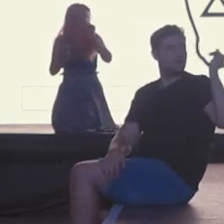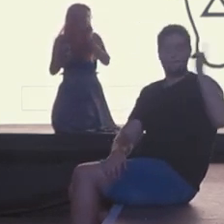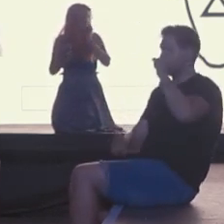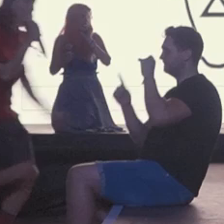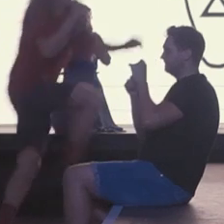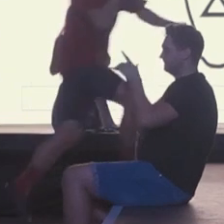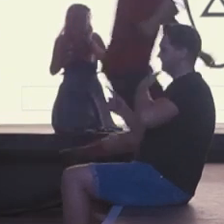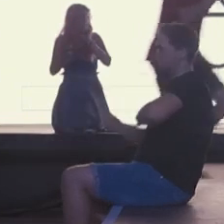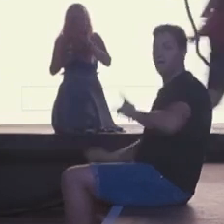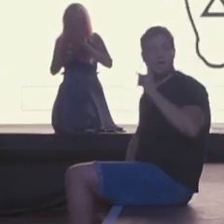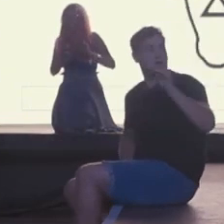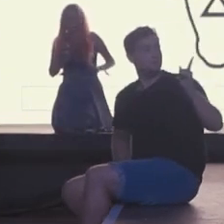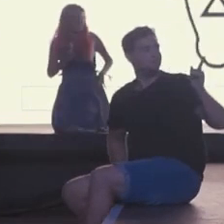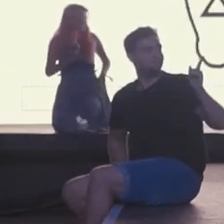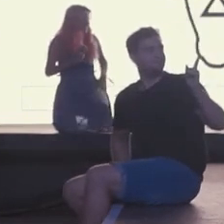she wants to speak.